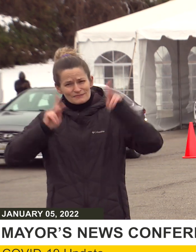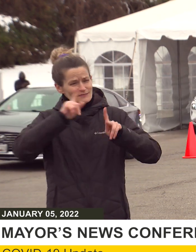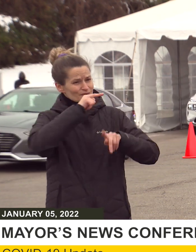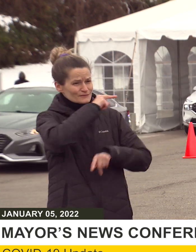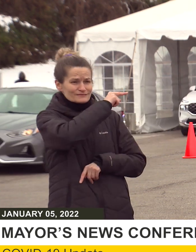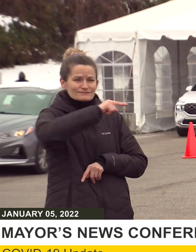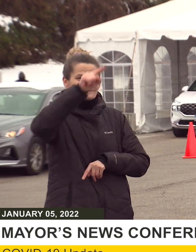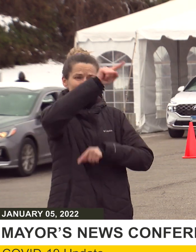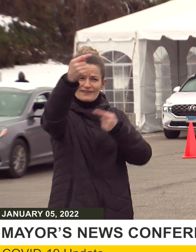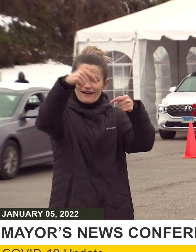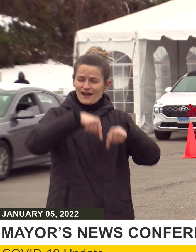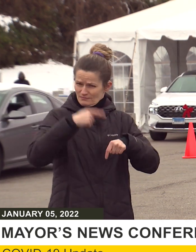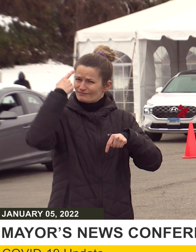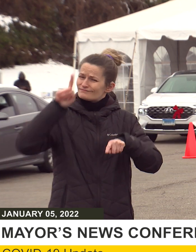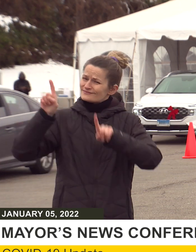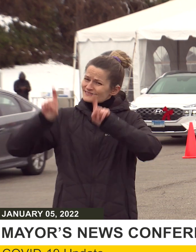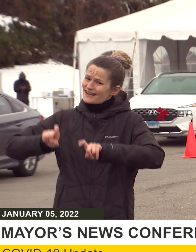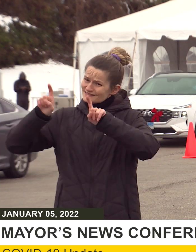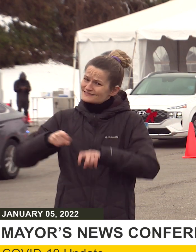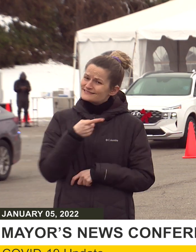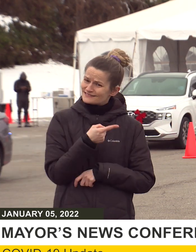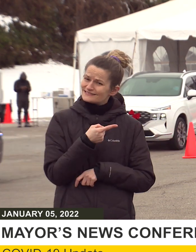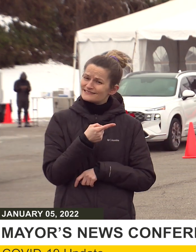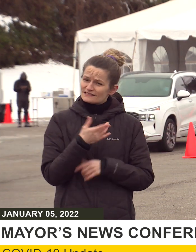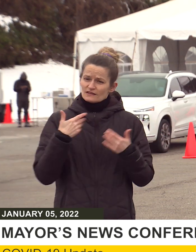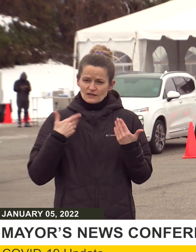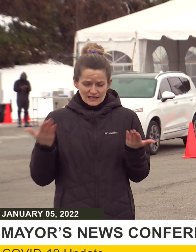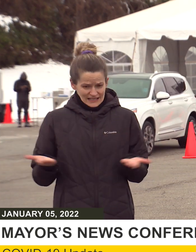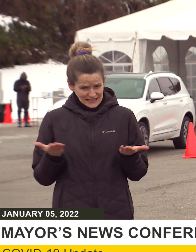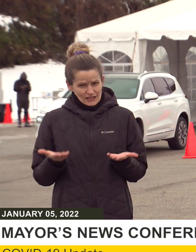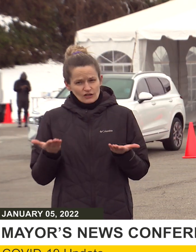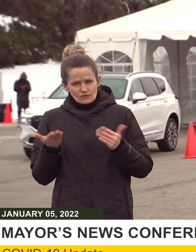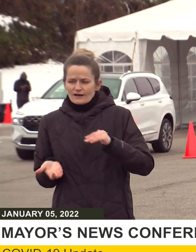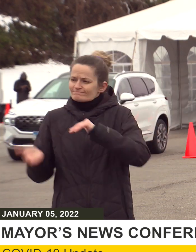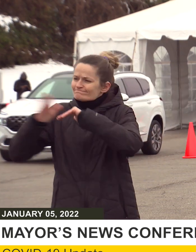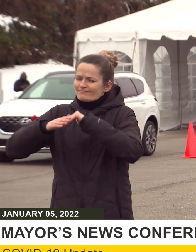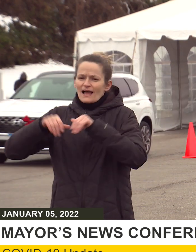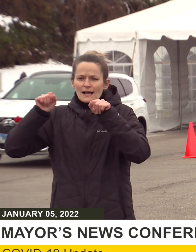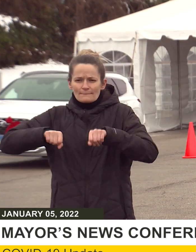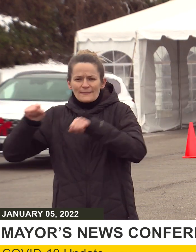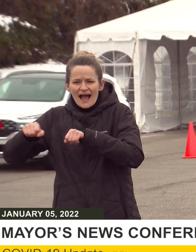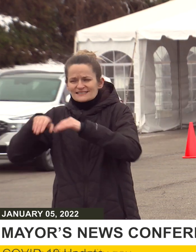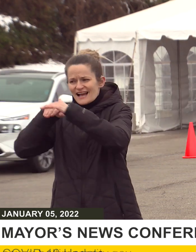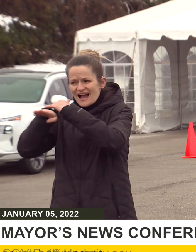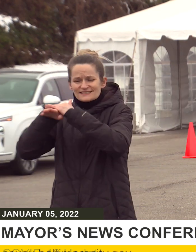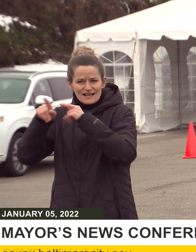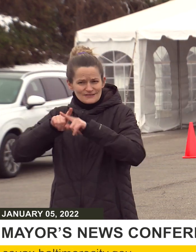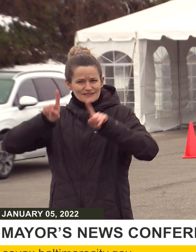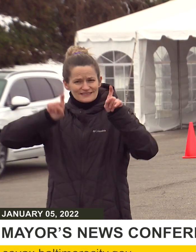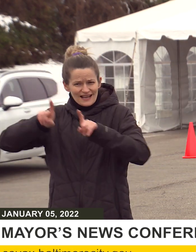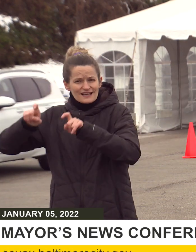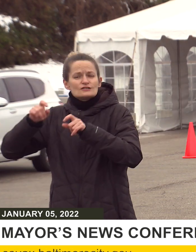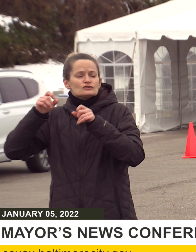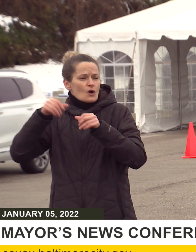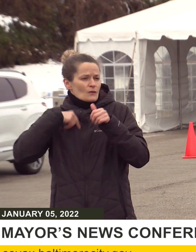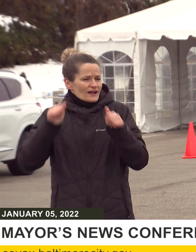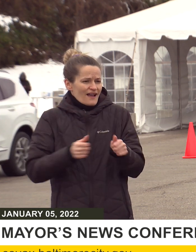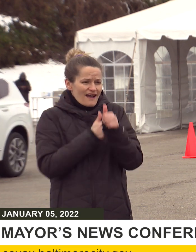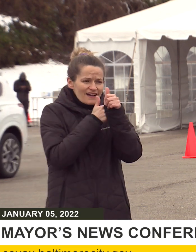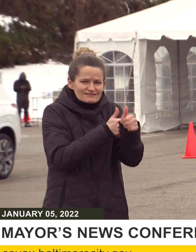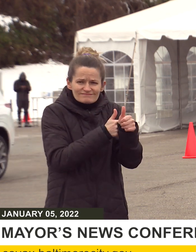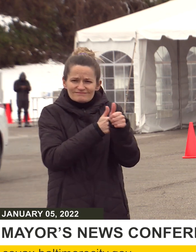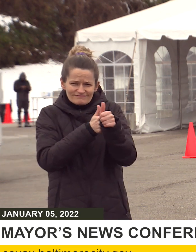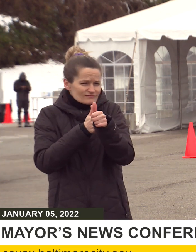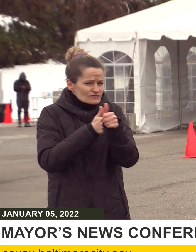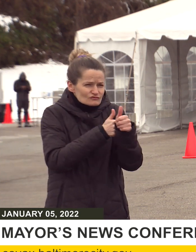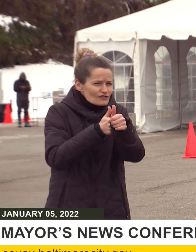to increase that capacity and allow us to continue to track infections. We supported AccuReference along